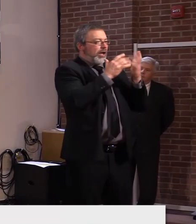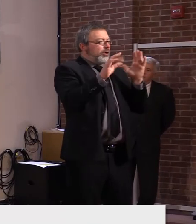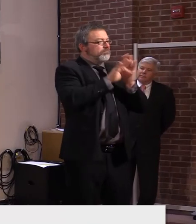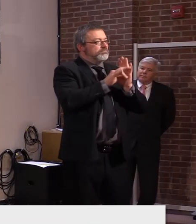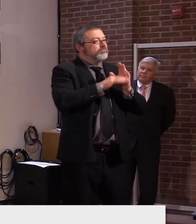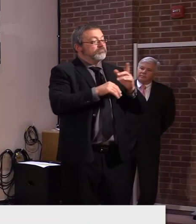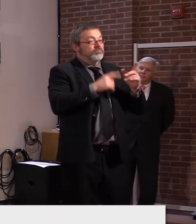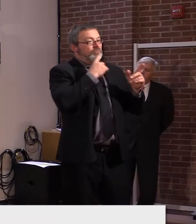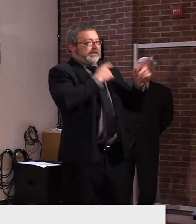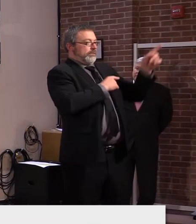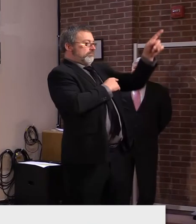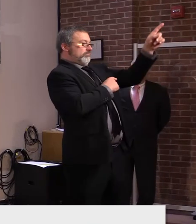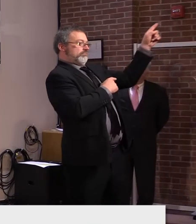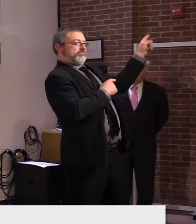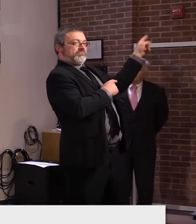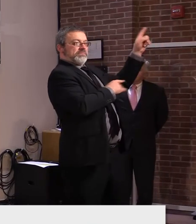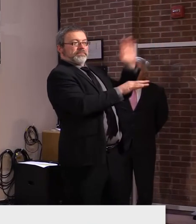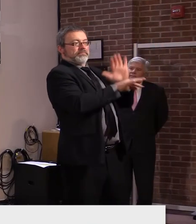choice.